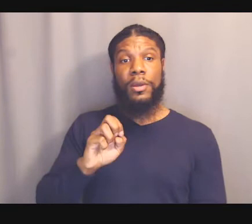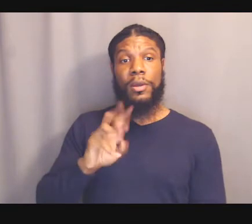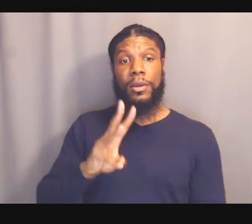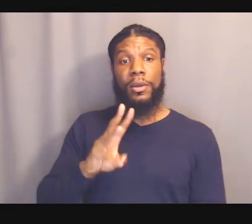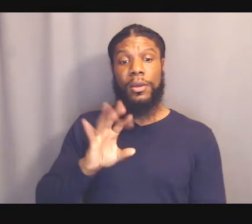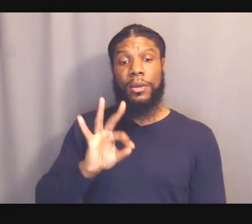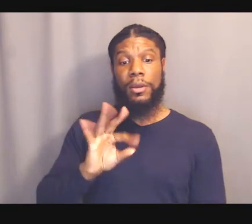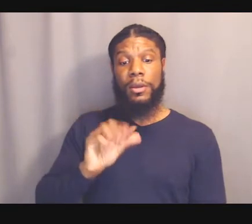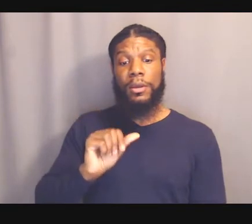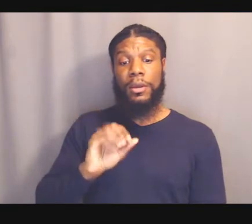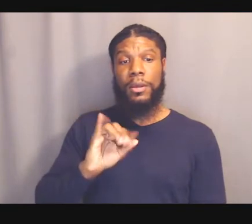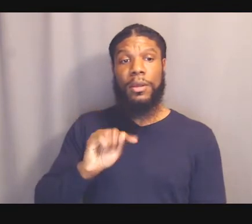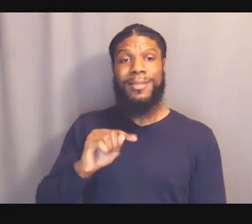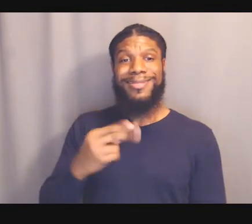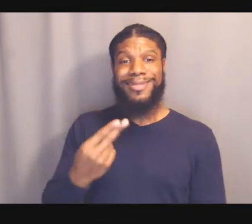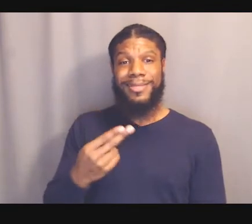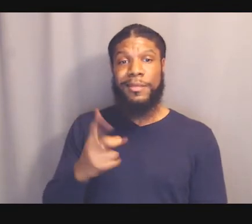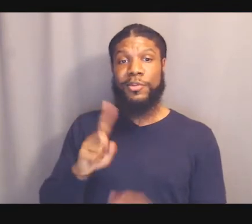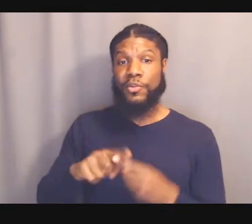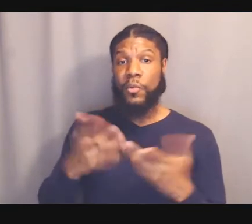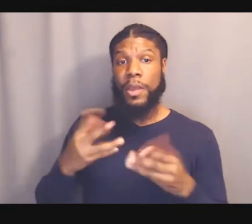faith to